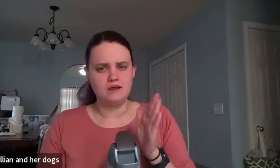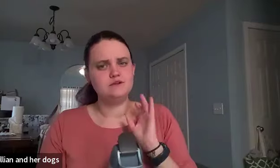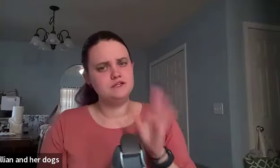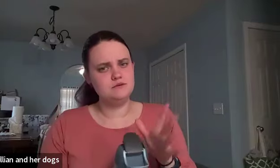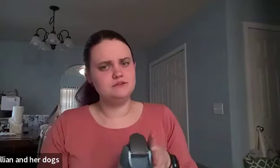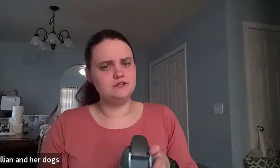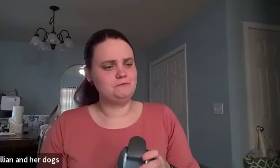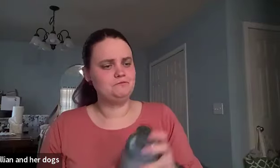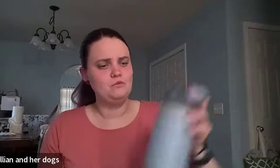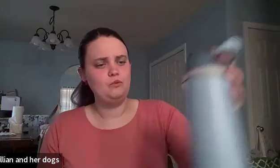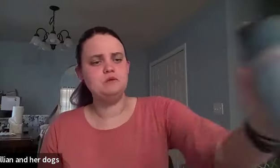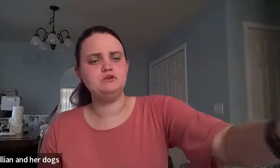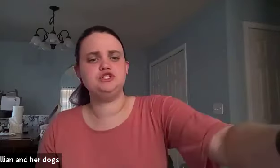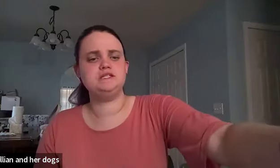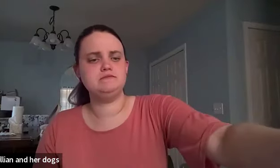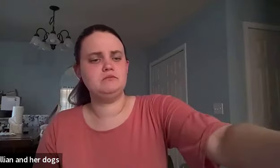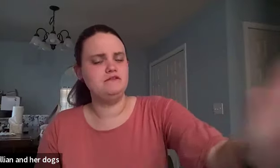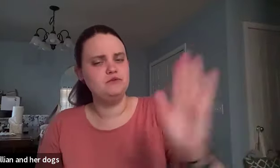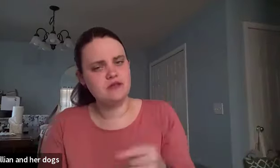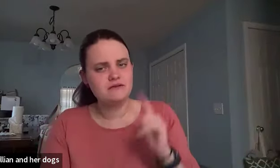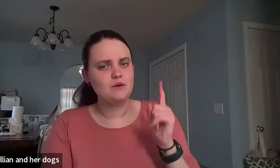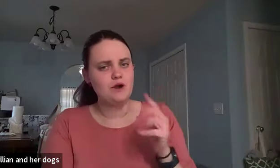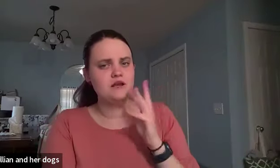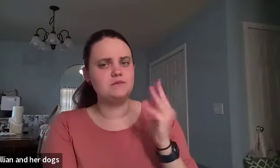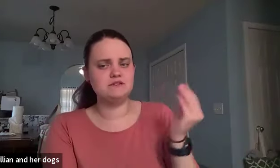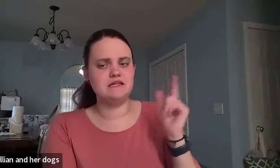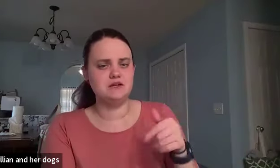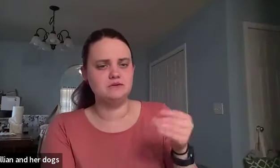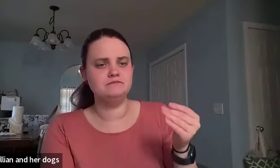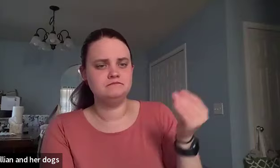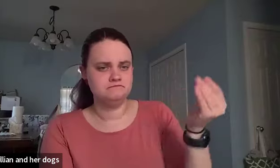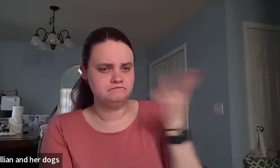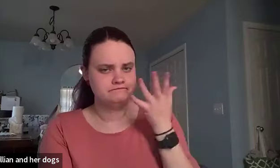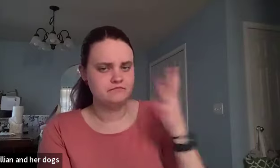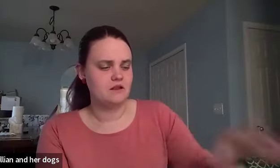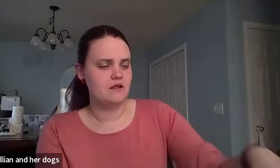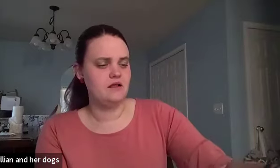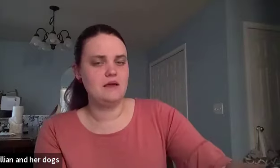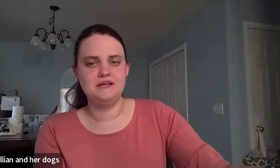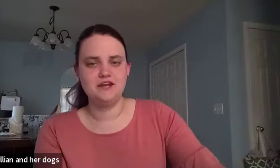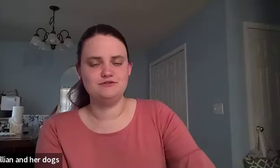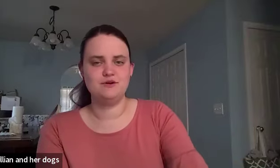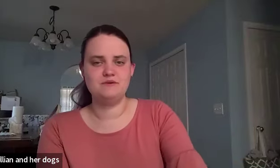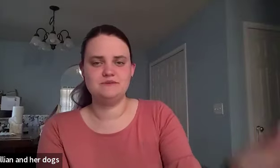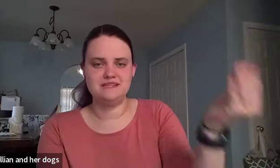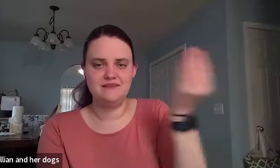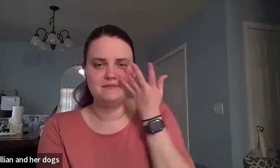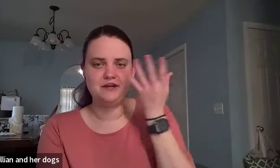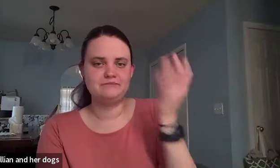Okay, so here's what we'll do. We will just, if you think of any water animals later, let me know. Sorry, that was me saying let me know.